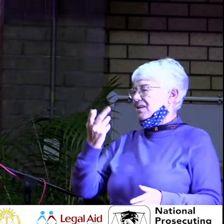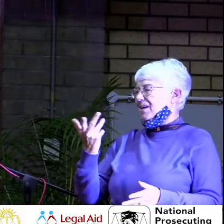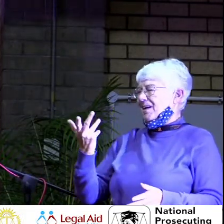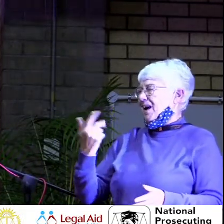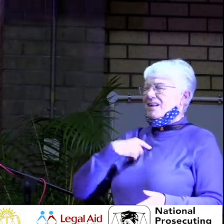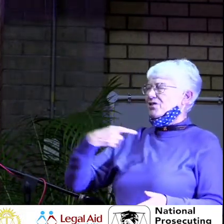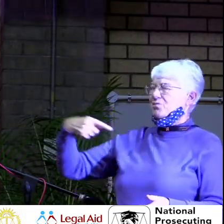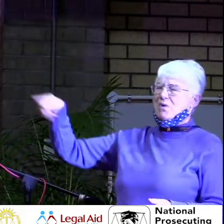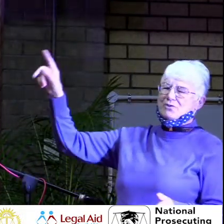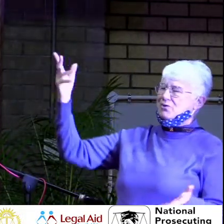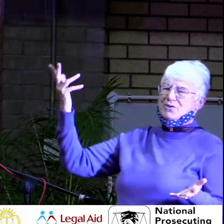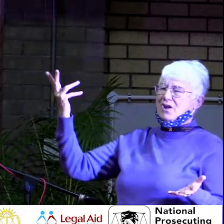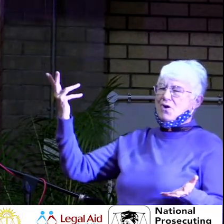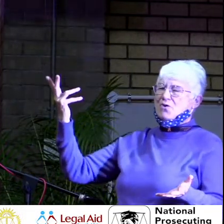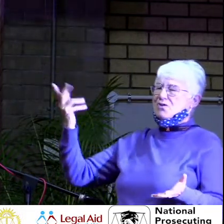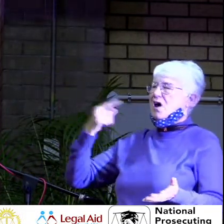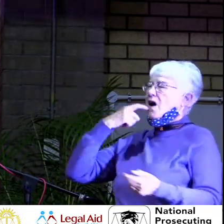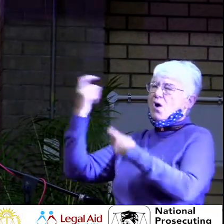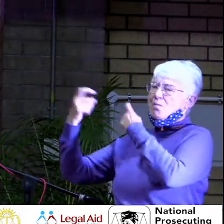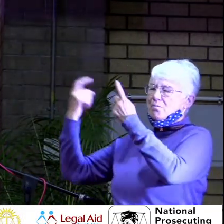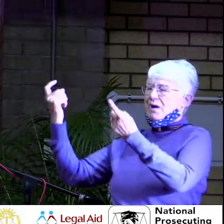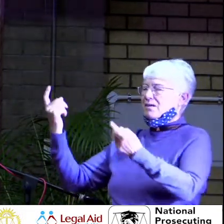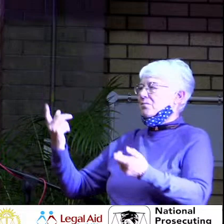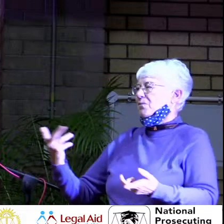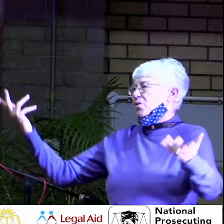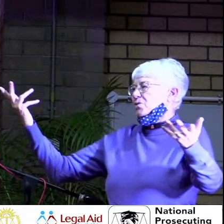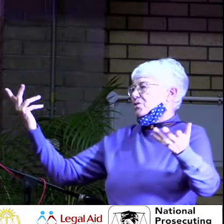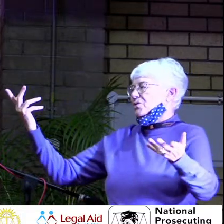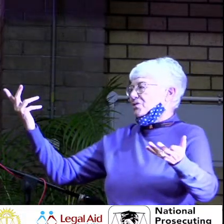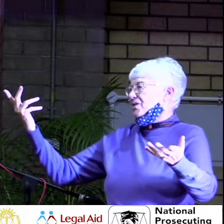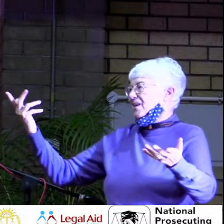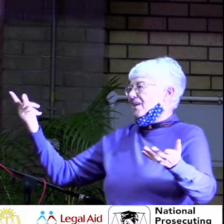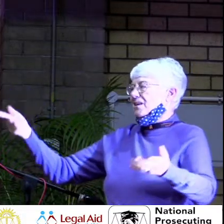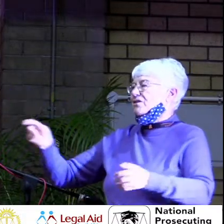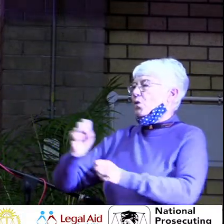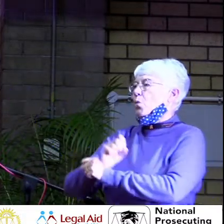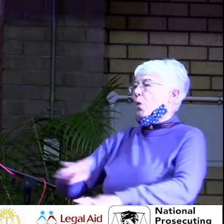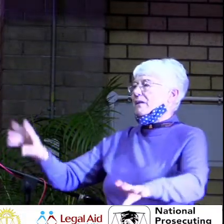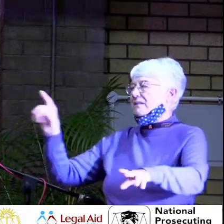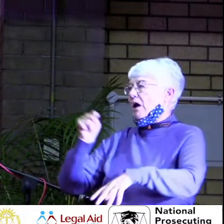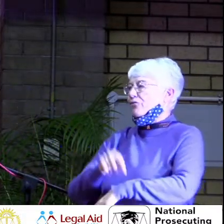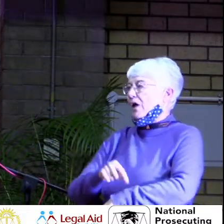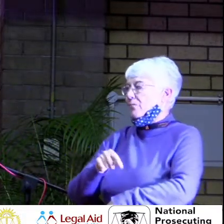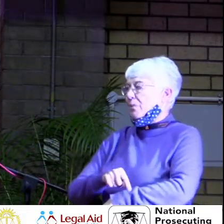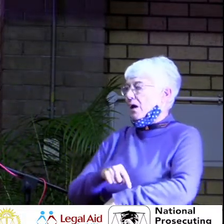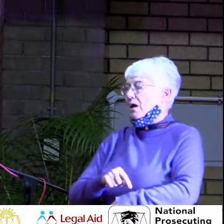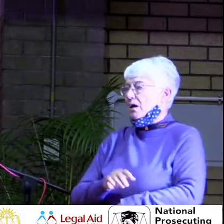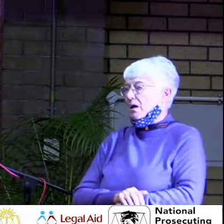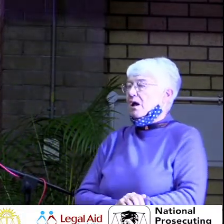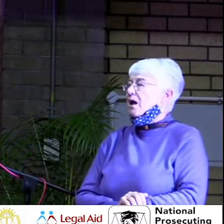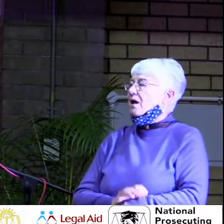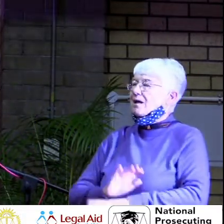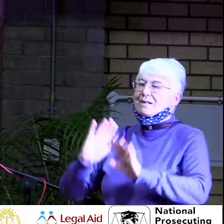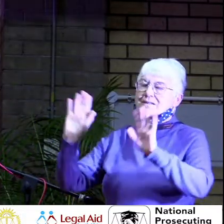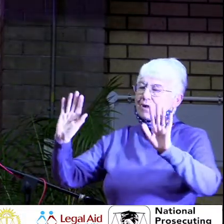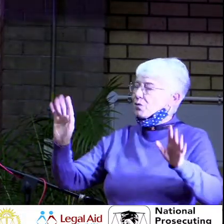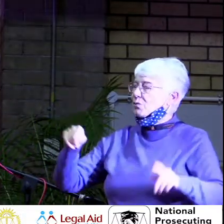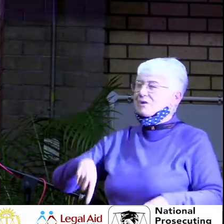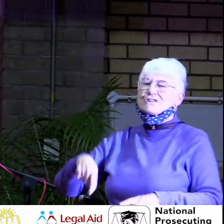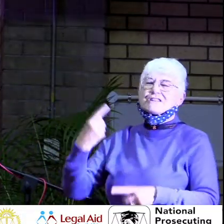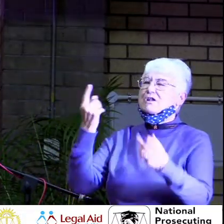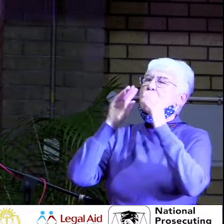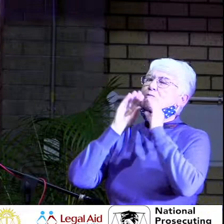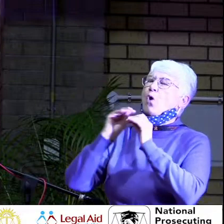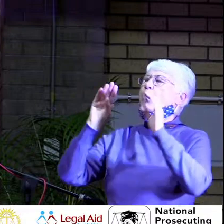will in this country. We do not have enough. We are tired of talking. We need to do. And then